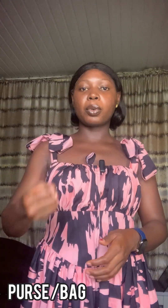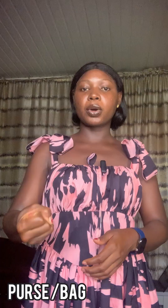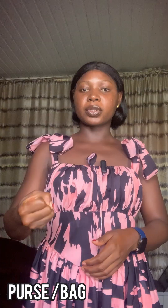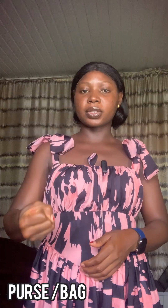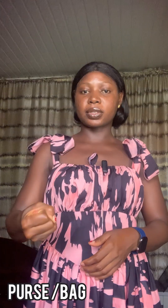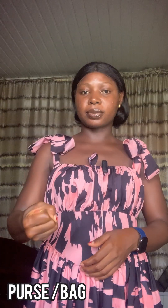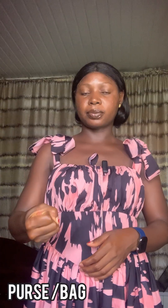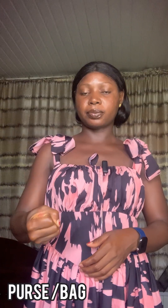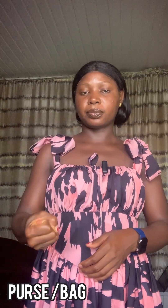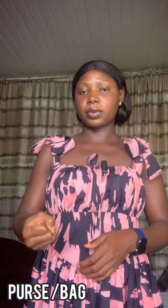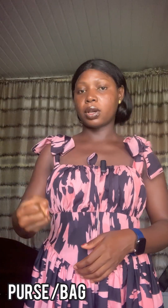Purse